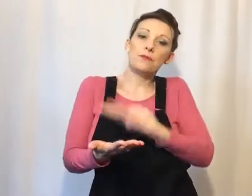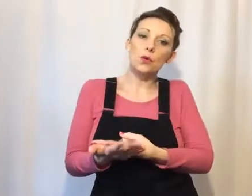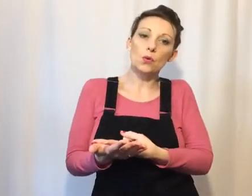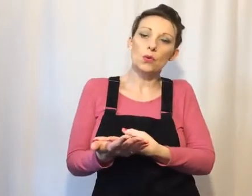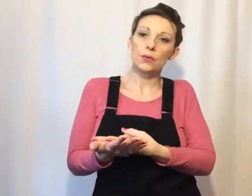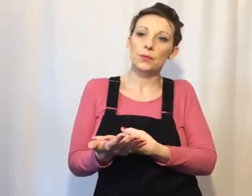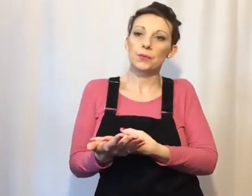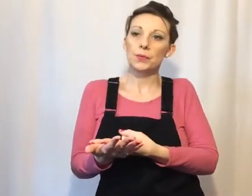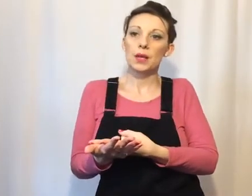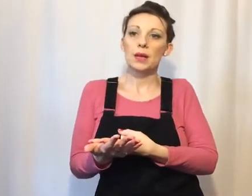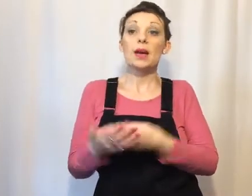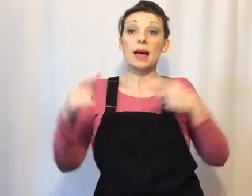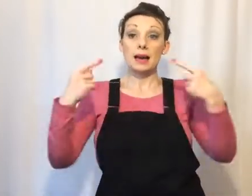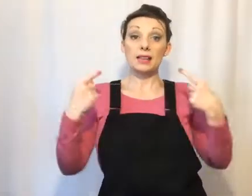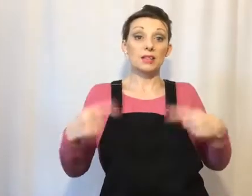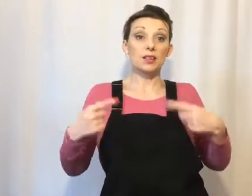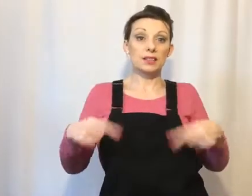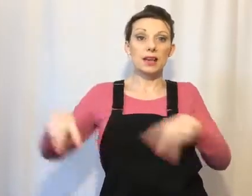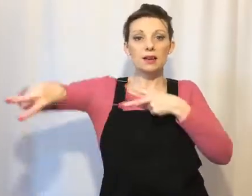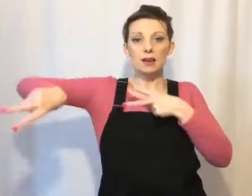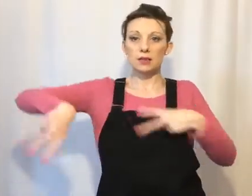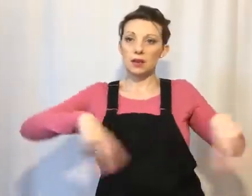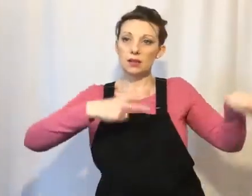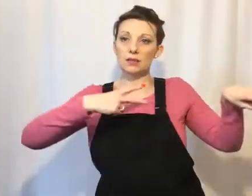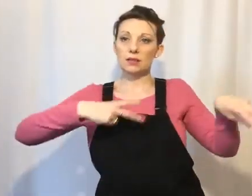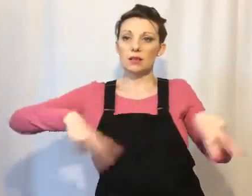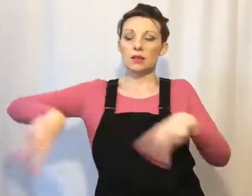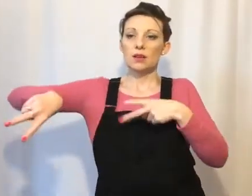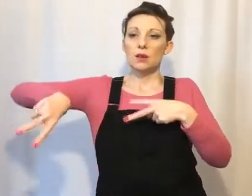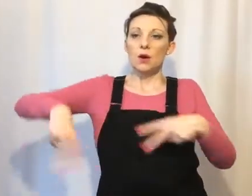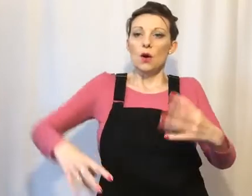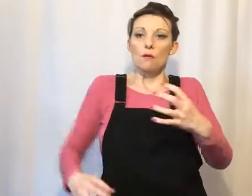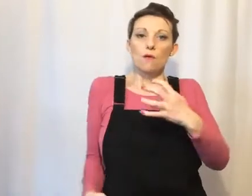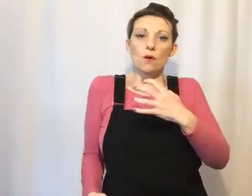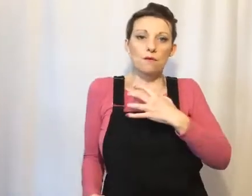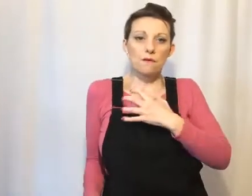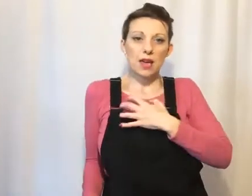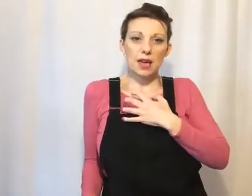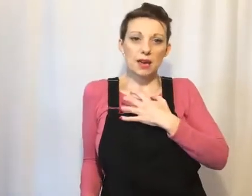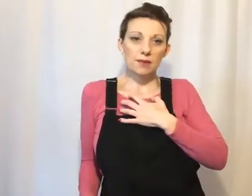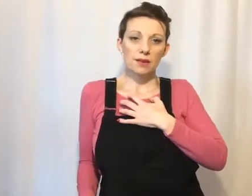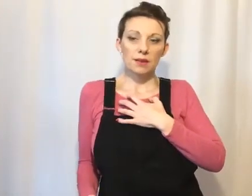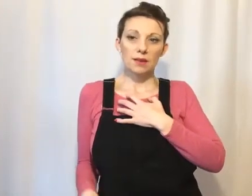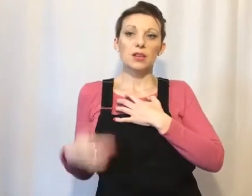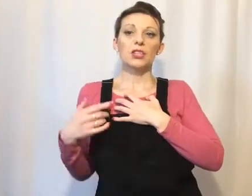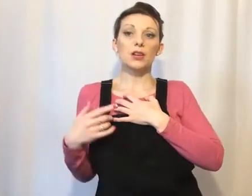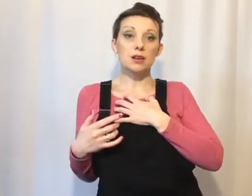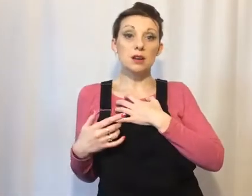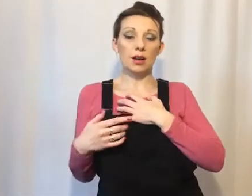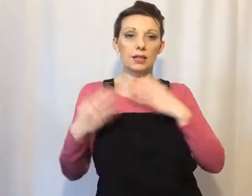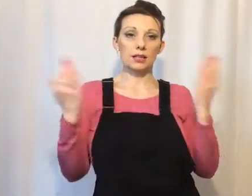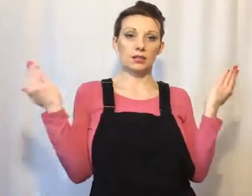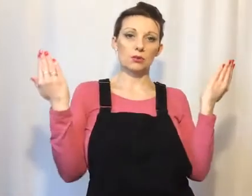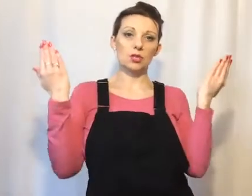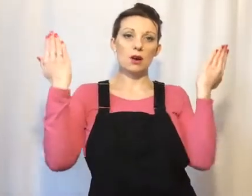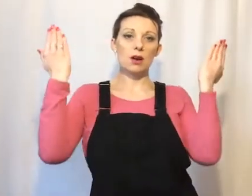fall. And let's dance again. Let's dance. For fear... tonight. So tonight we're